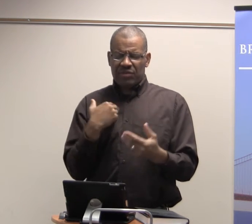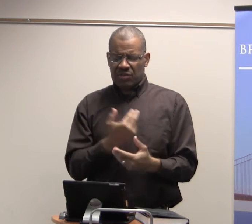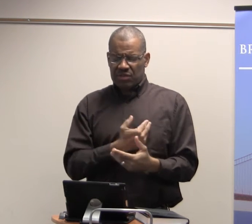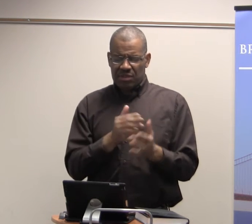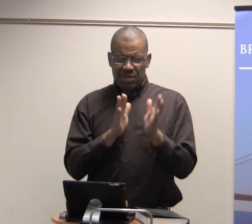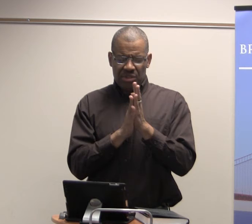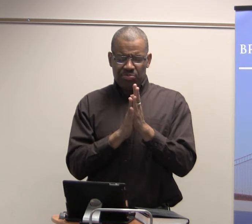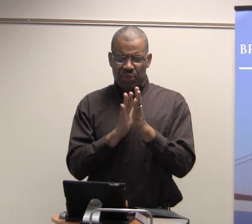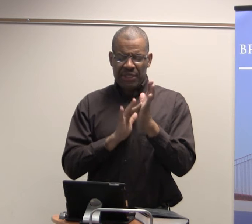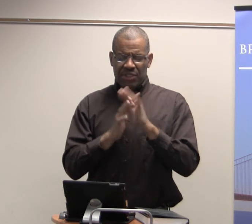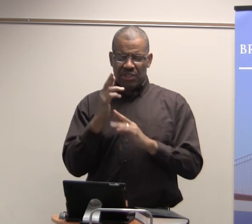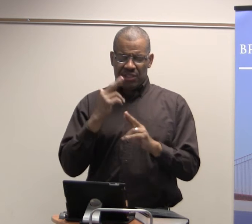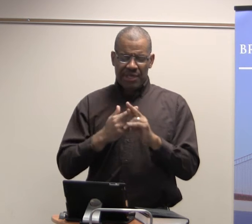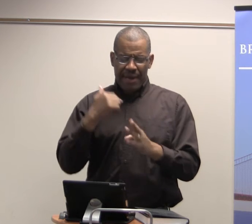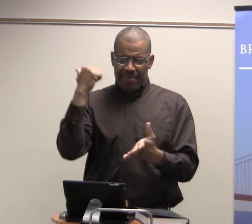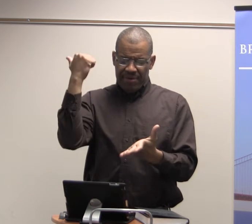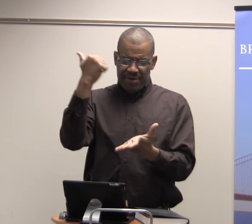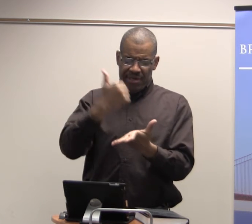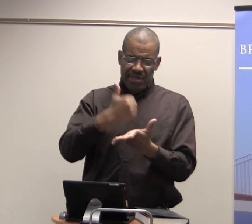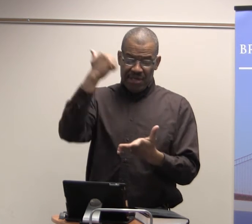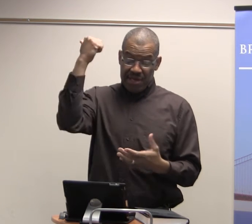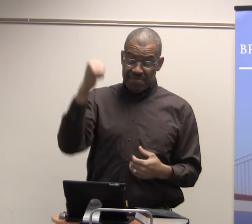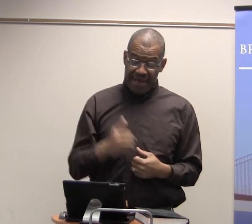us. We pray in Jesus' name. Amen.